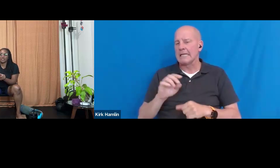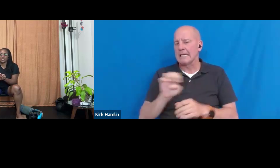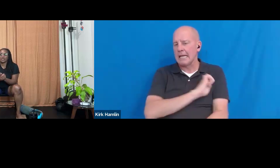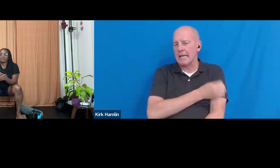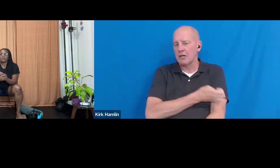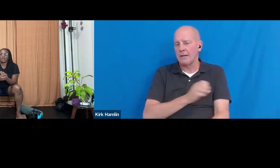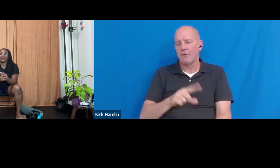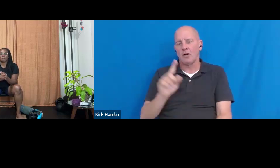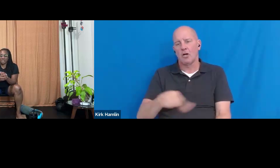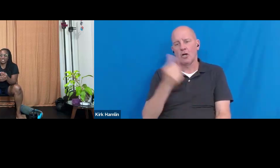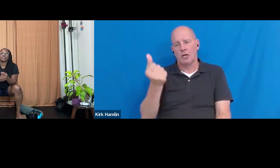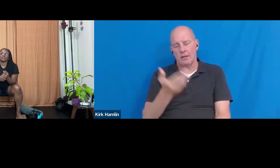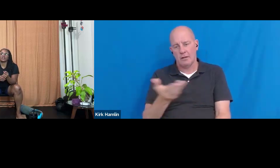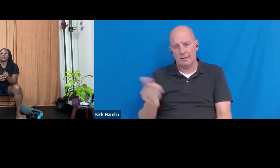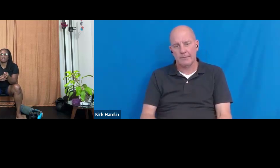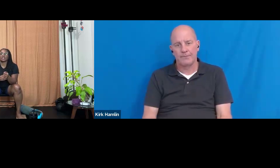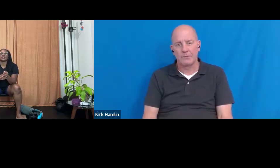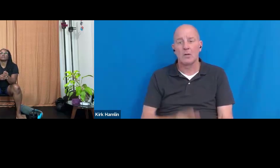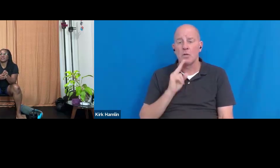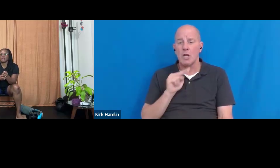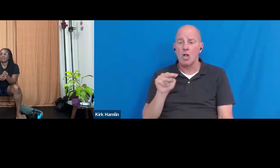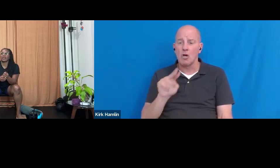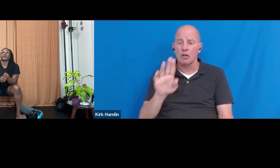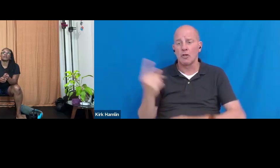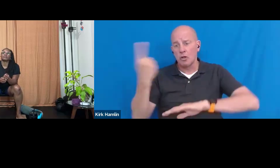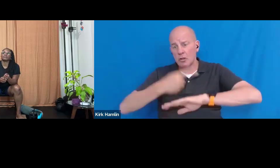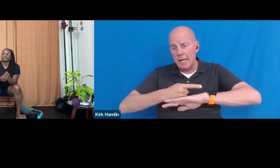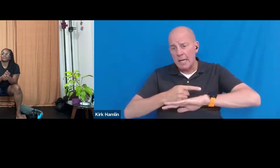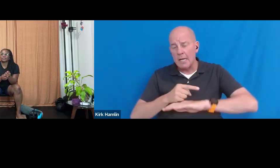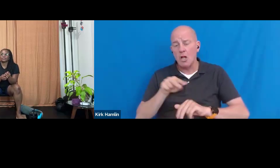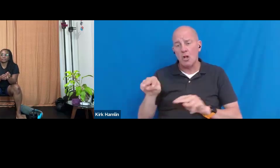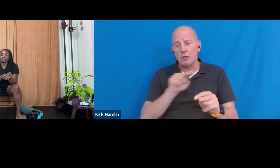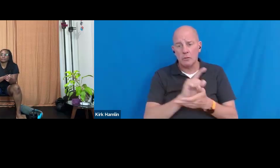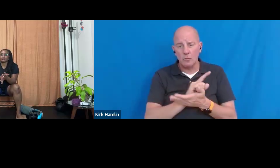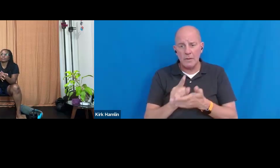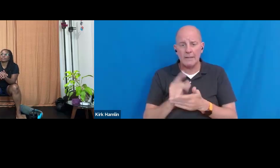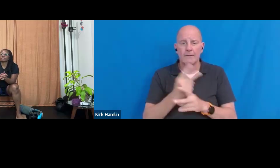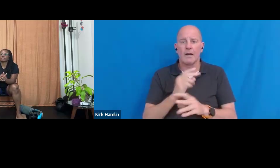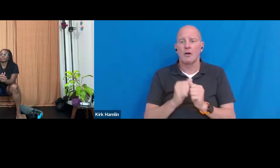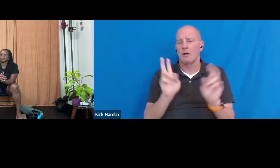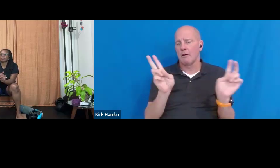week and like budgeting your energy like it's money in the bank.